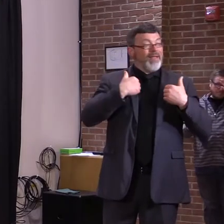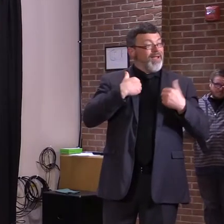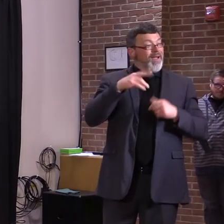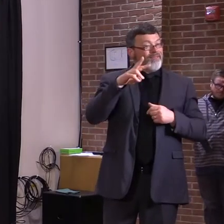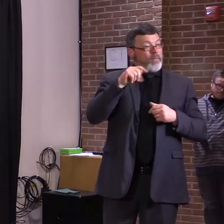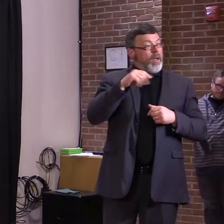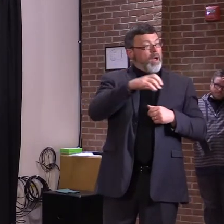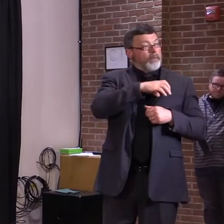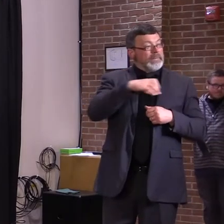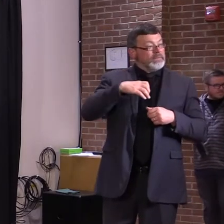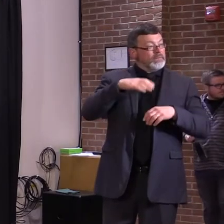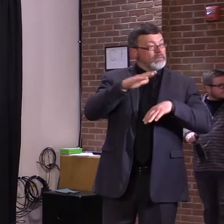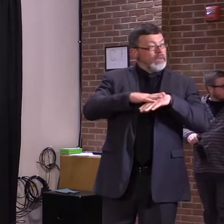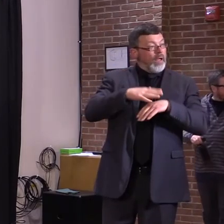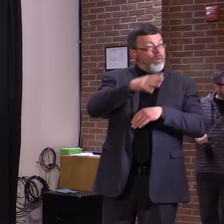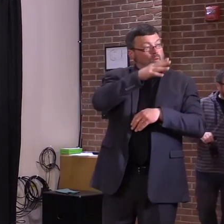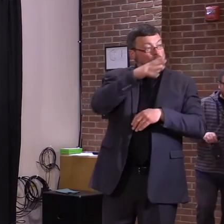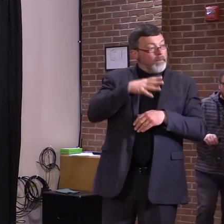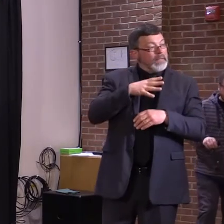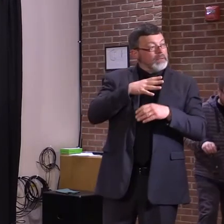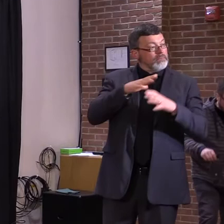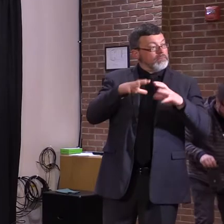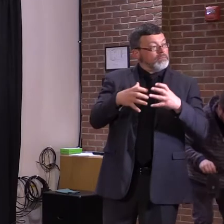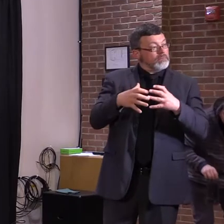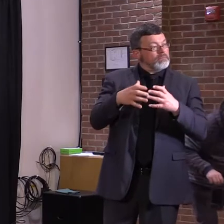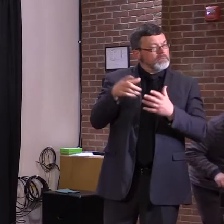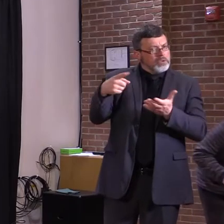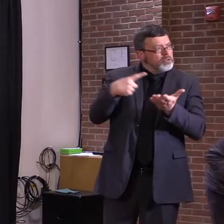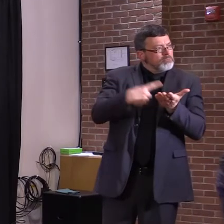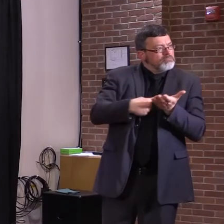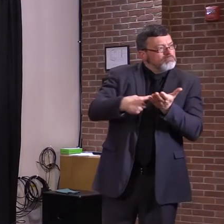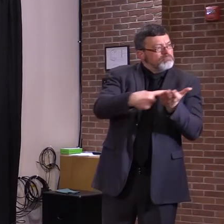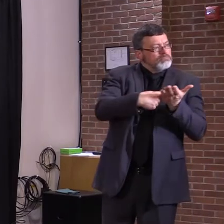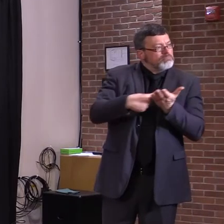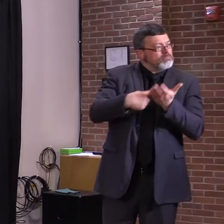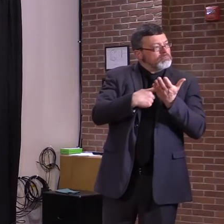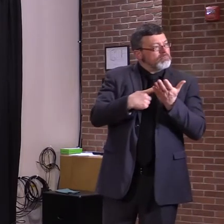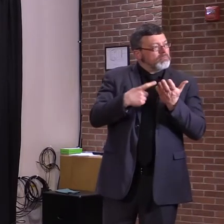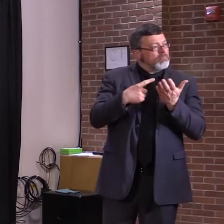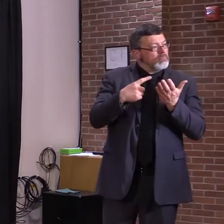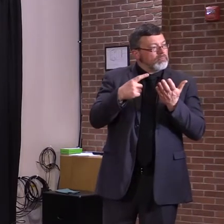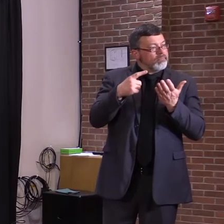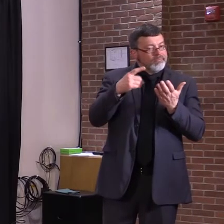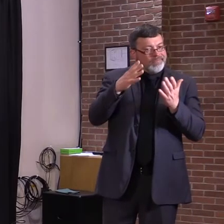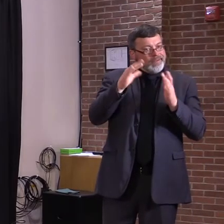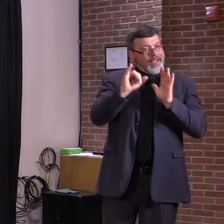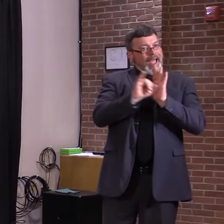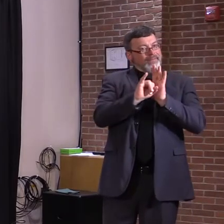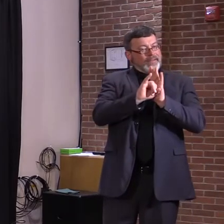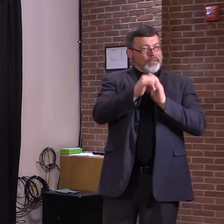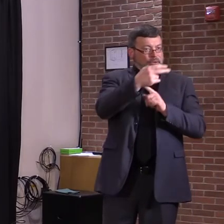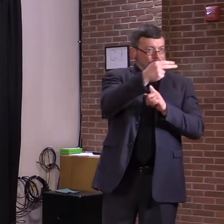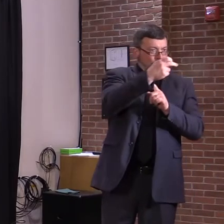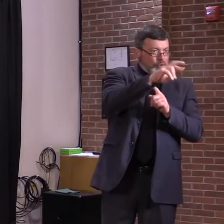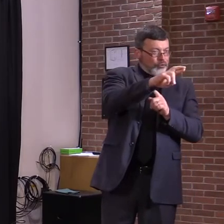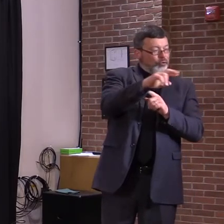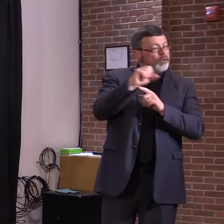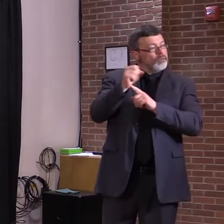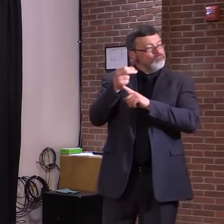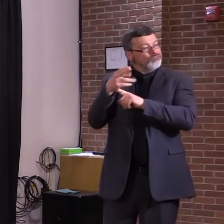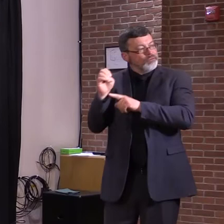assume that they refer to them as her, she, or her. So I think we're